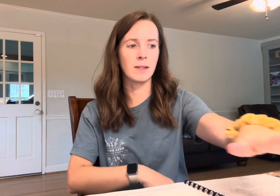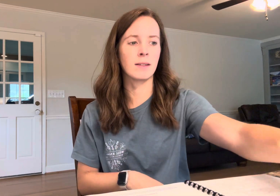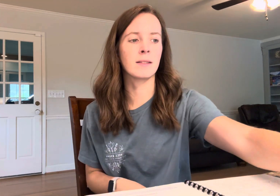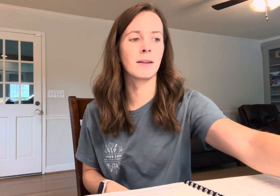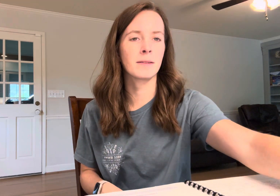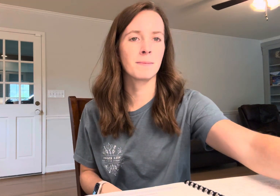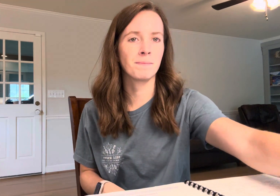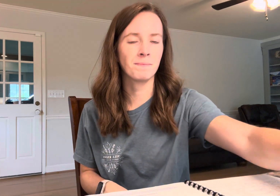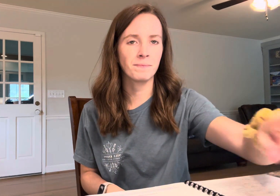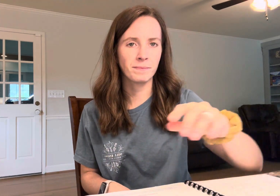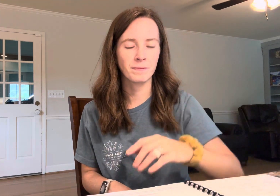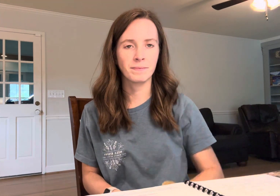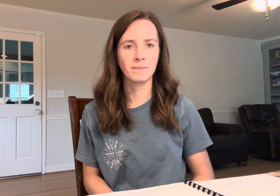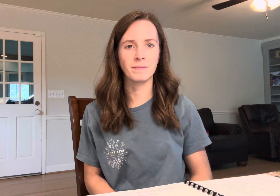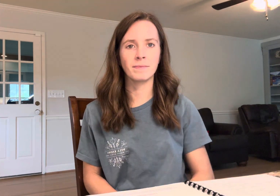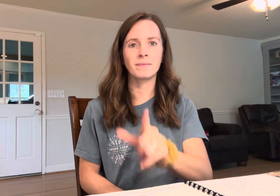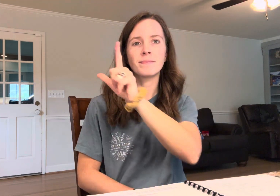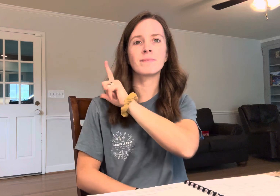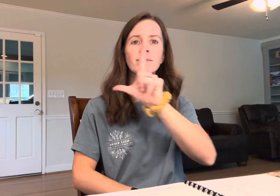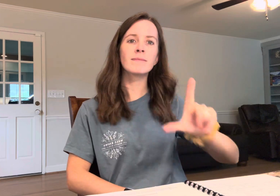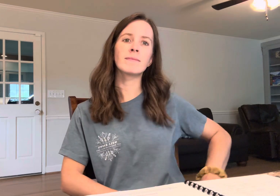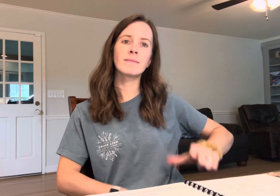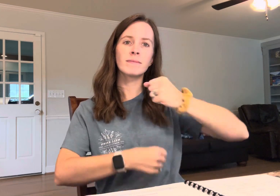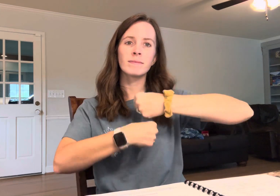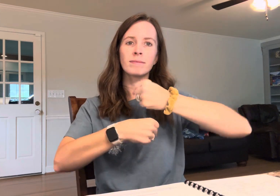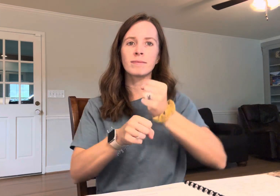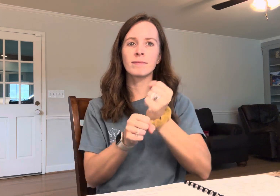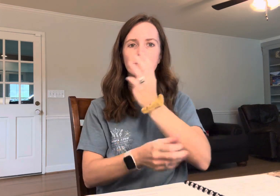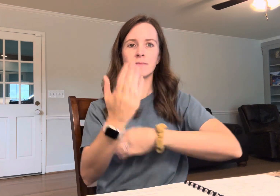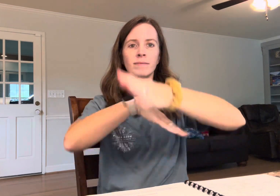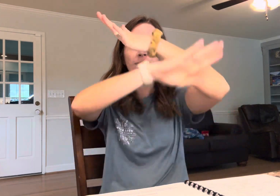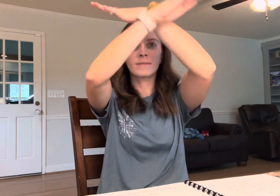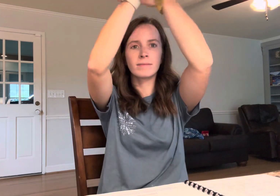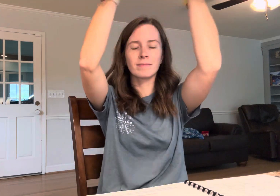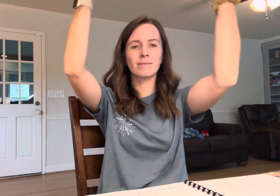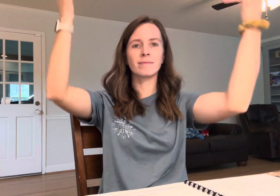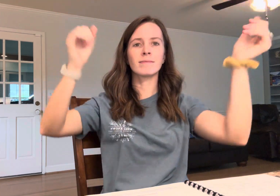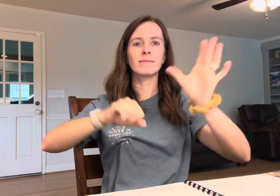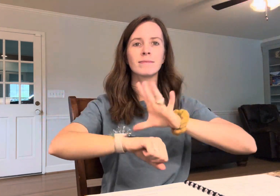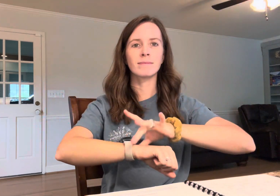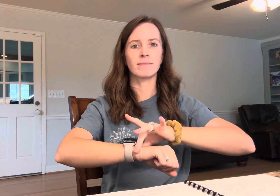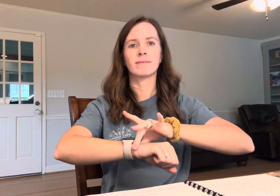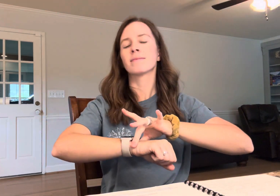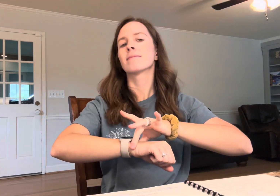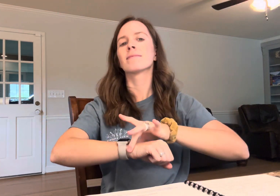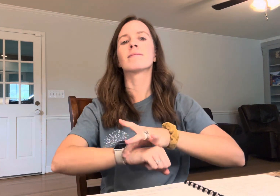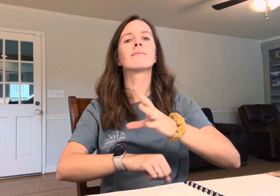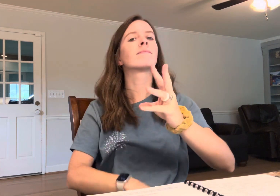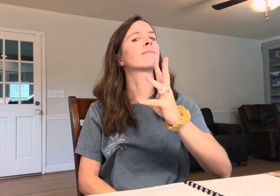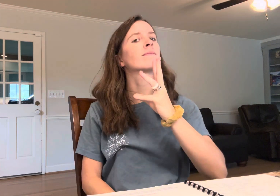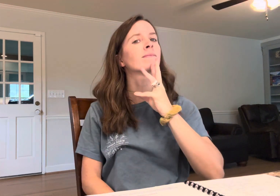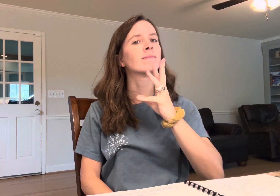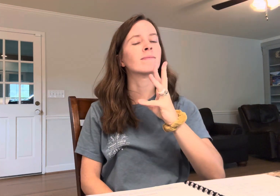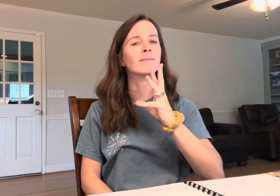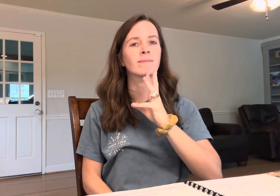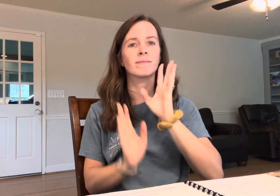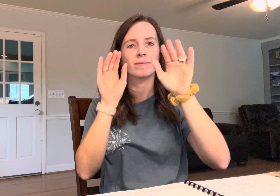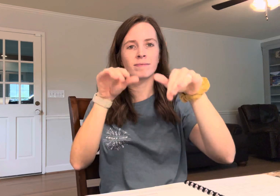sounds like. For the Lord made the heavens and the earth, the sea and